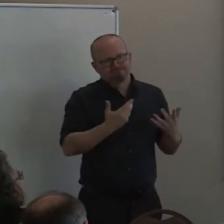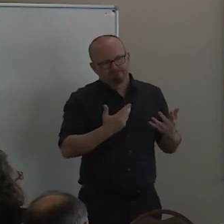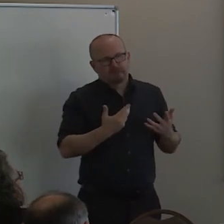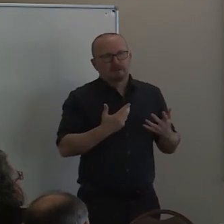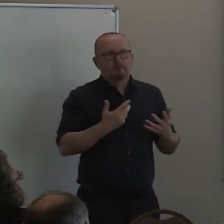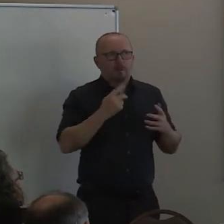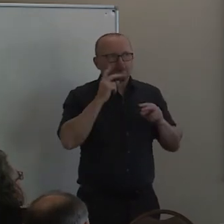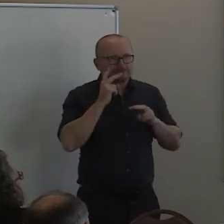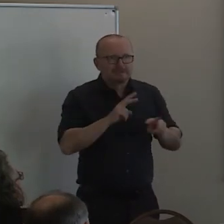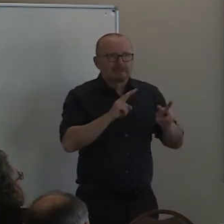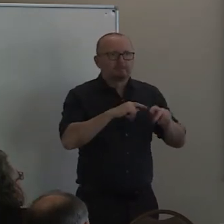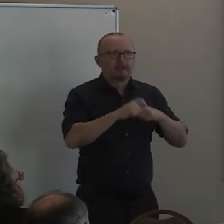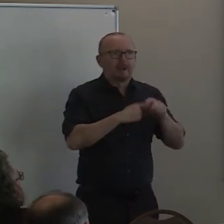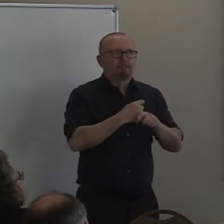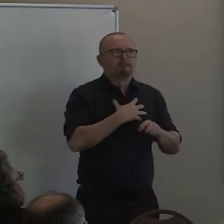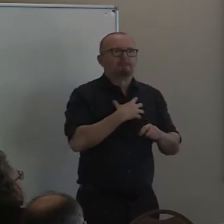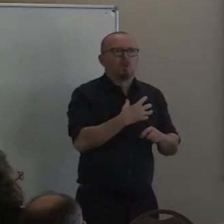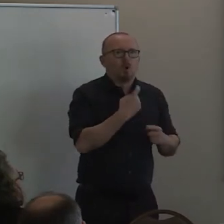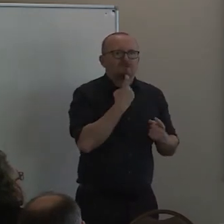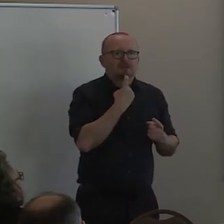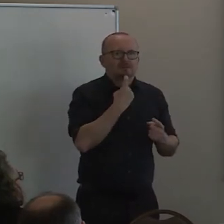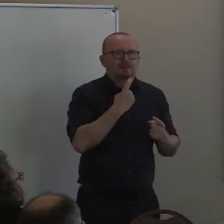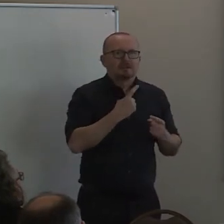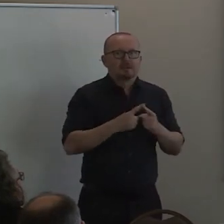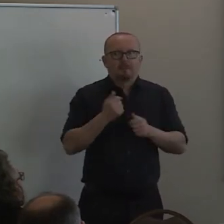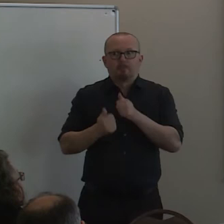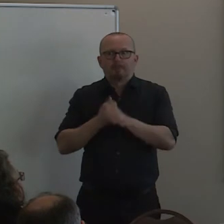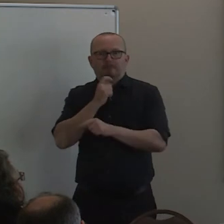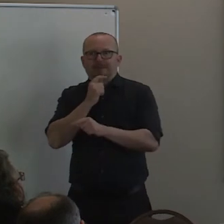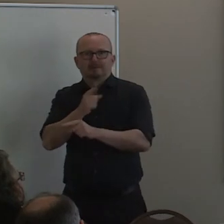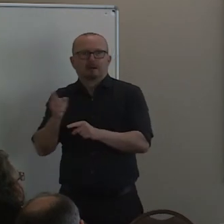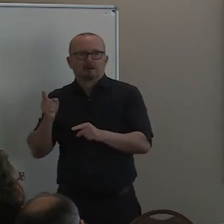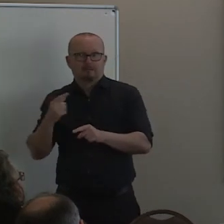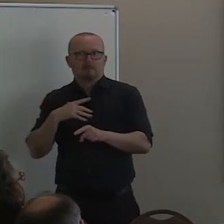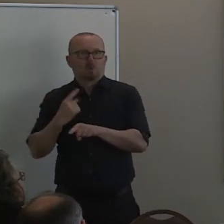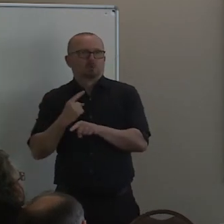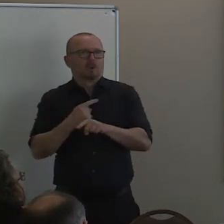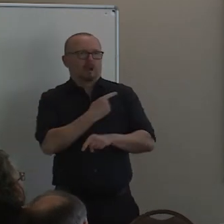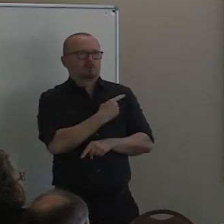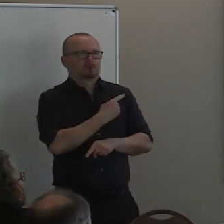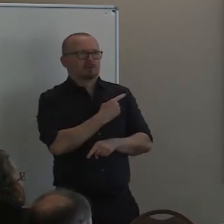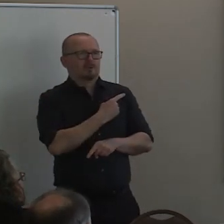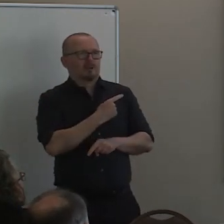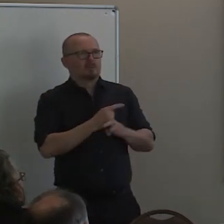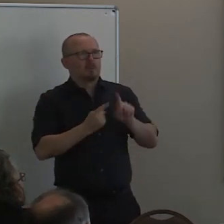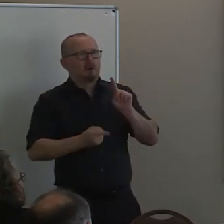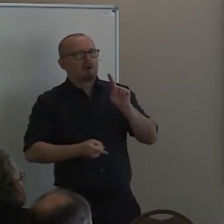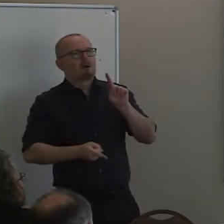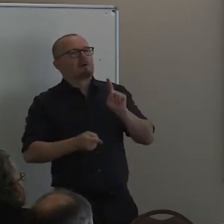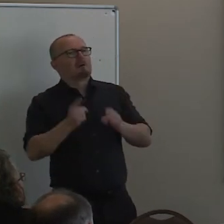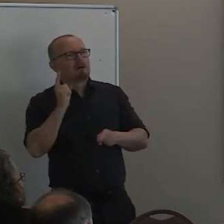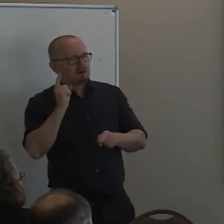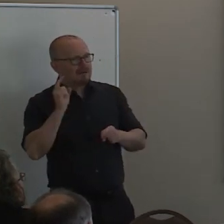become more obvious in sort of popular media and discussion about technology. There's this growing recognition that it matters who designs,